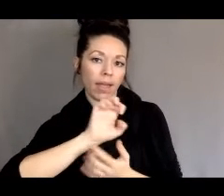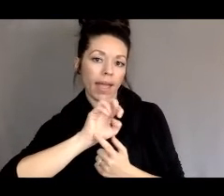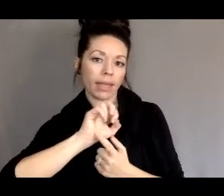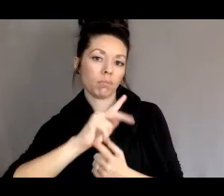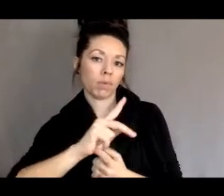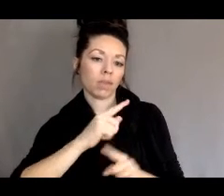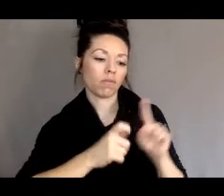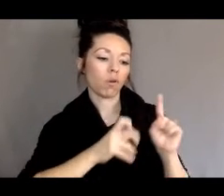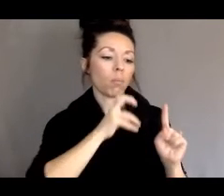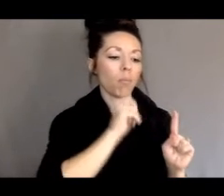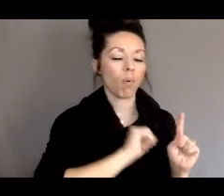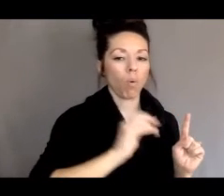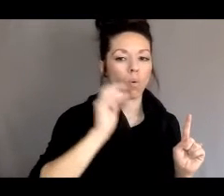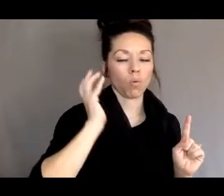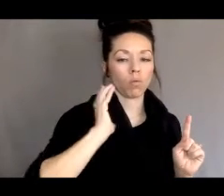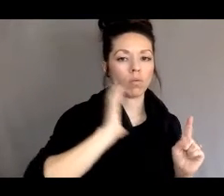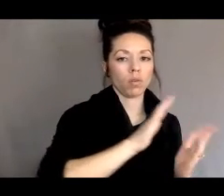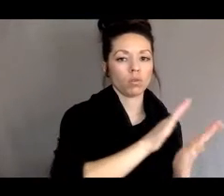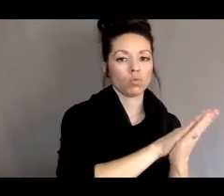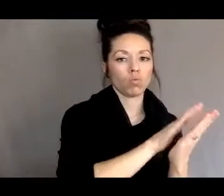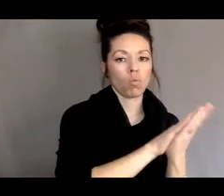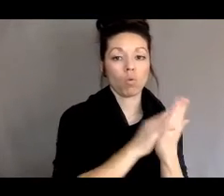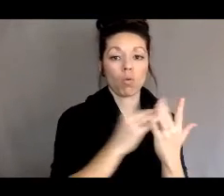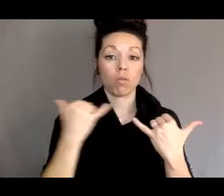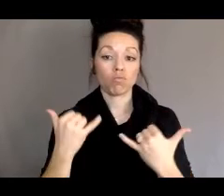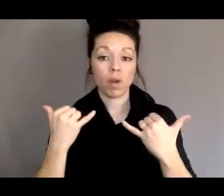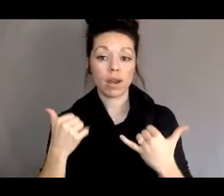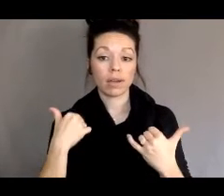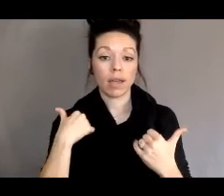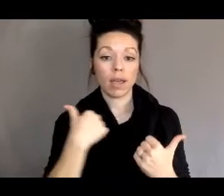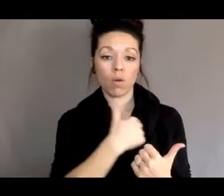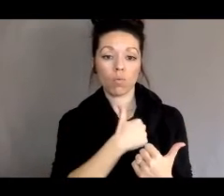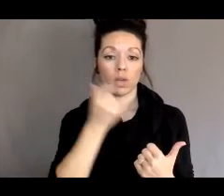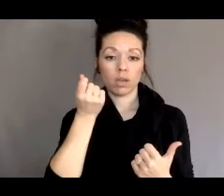So right now, it's our understanding that